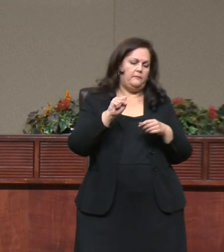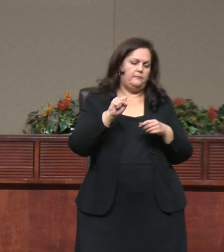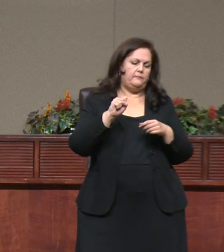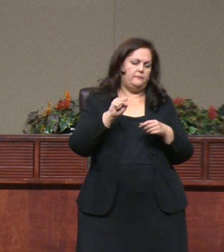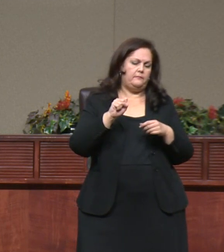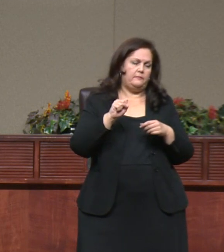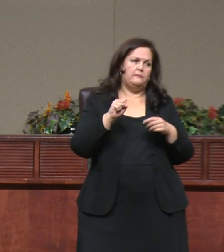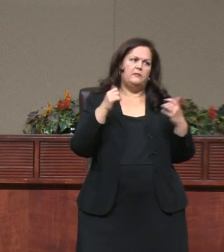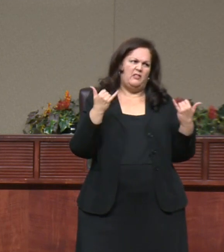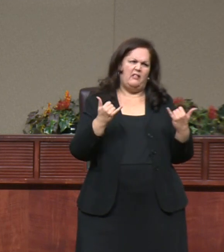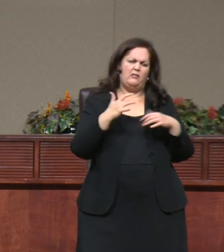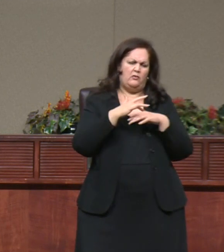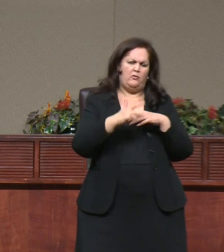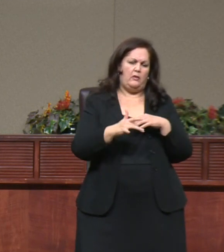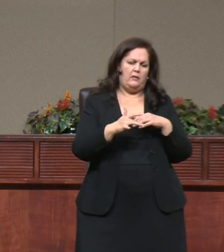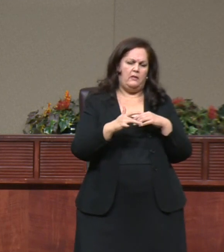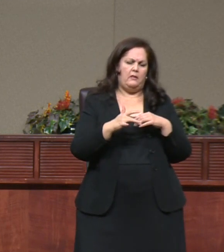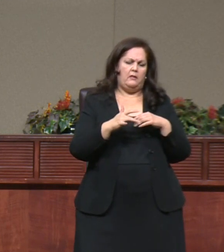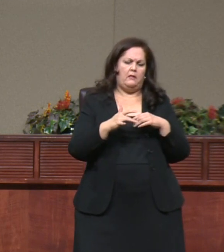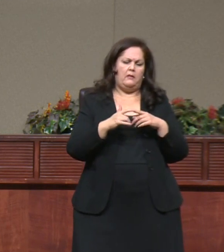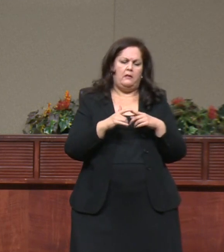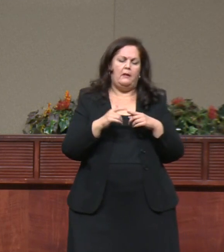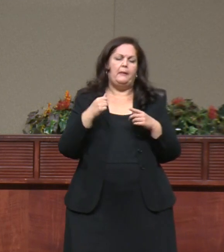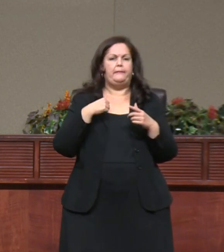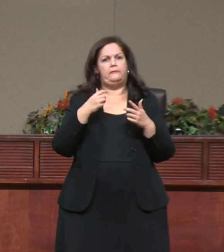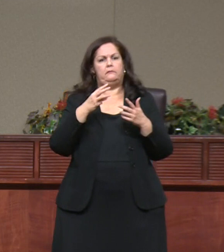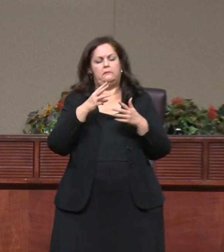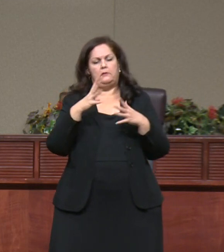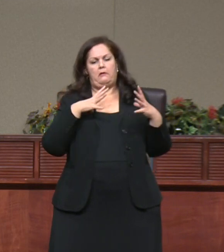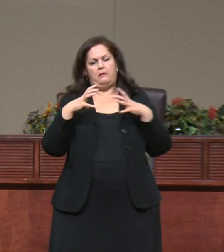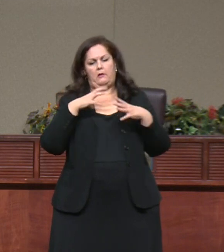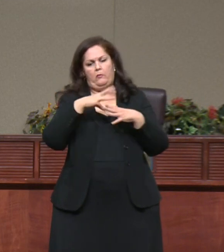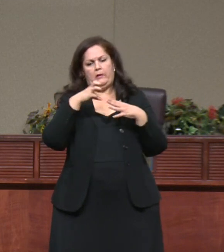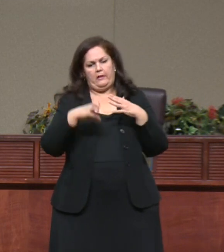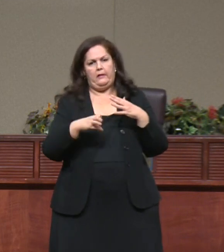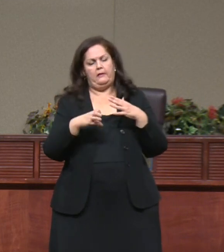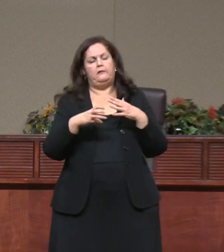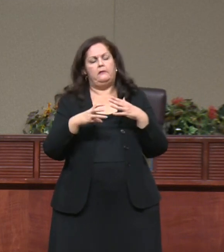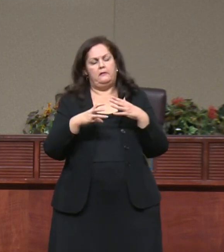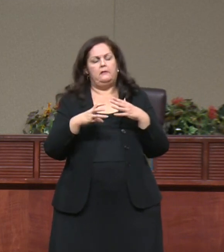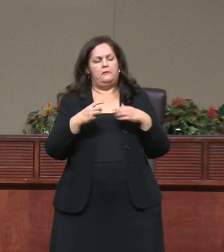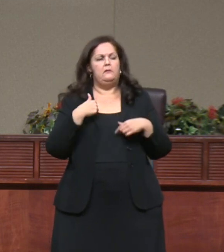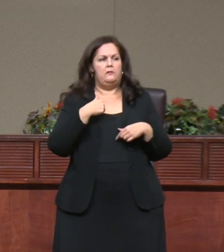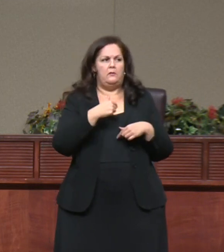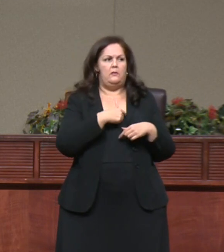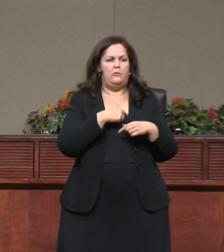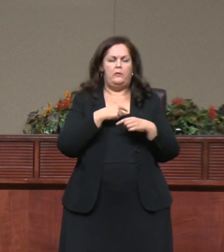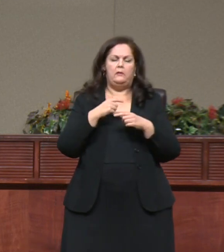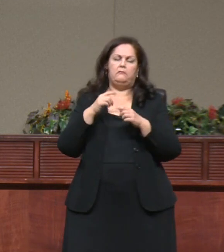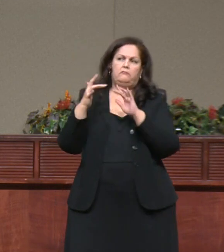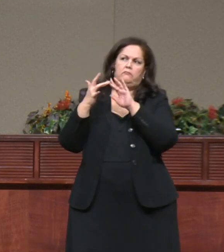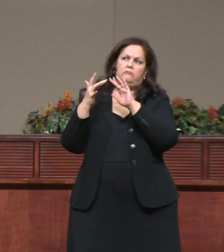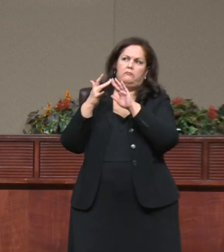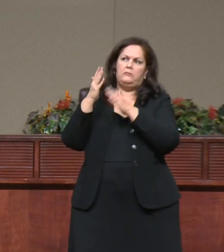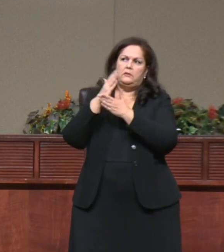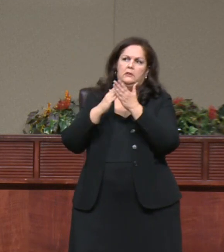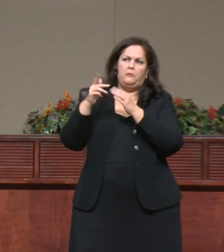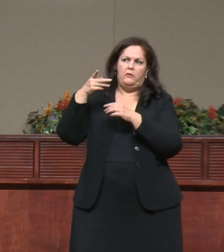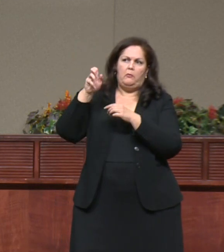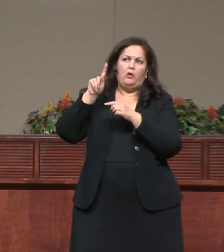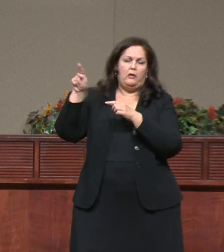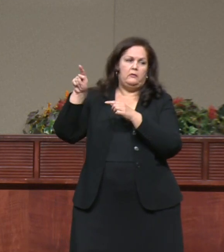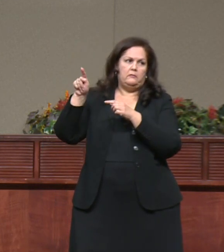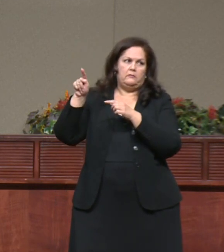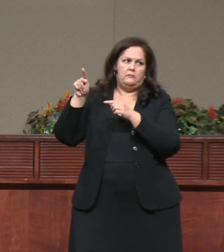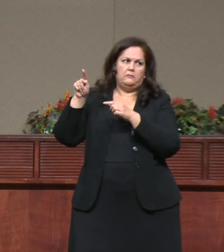it's too early. There was an increase. It was a long weekend. It was a holiday weekend. We had conversation with some of the parks prior to the weekend